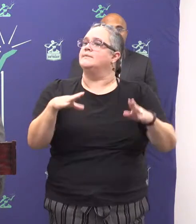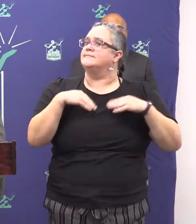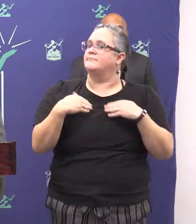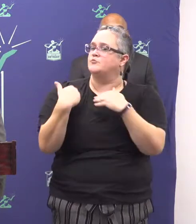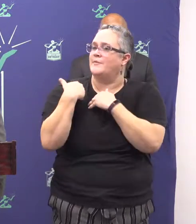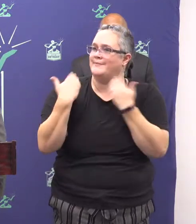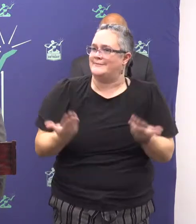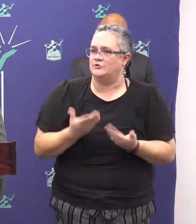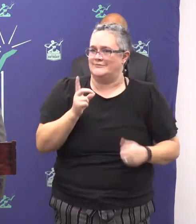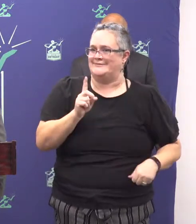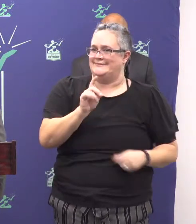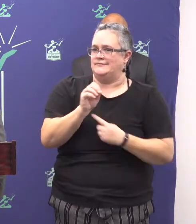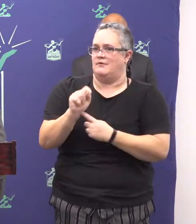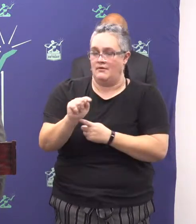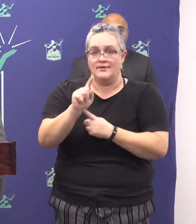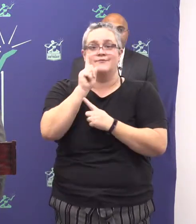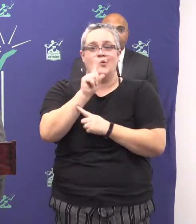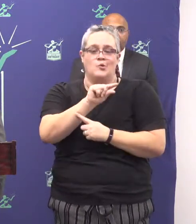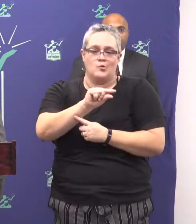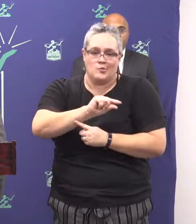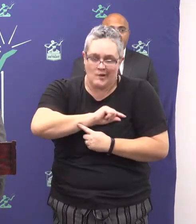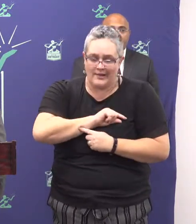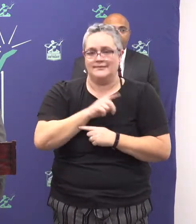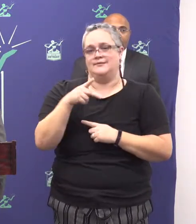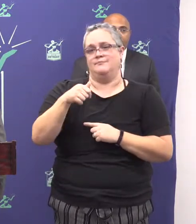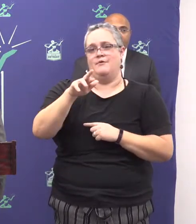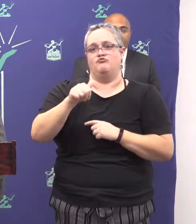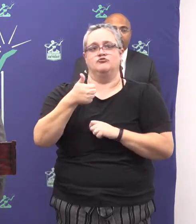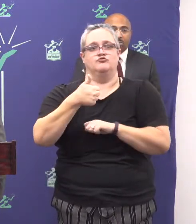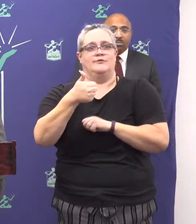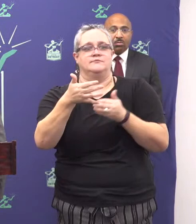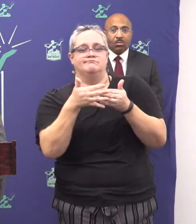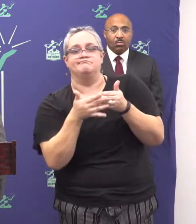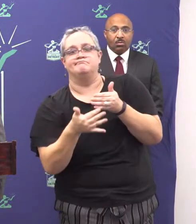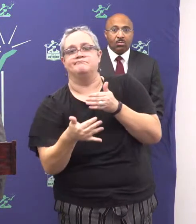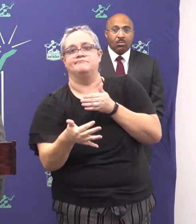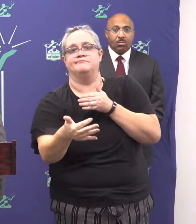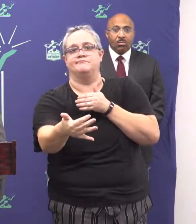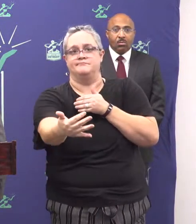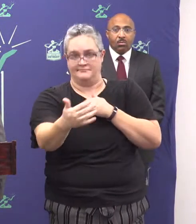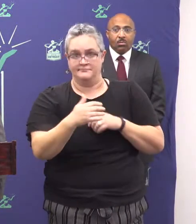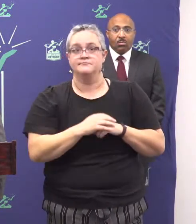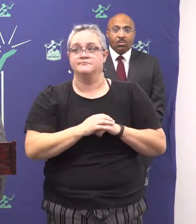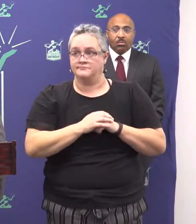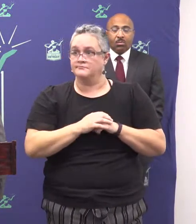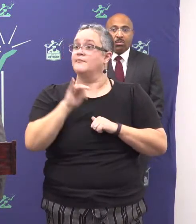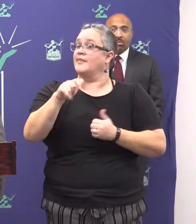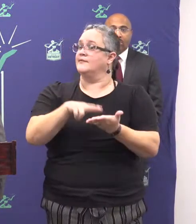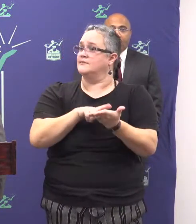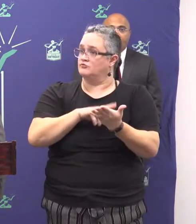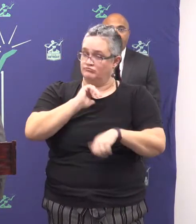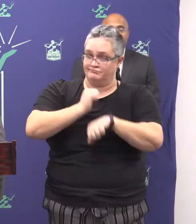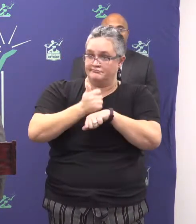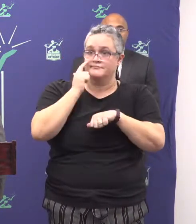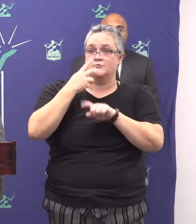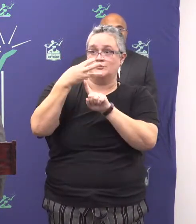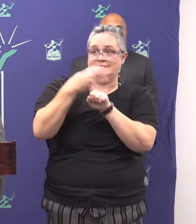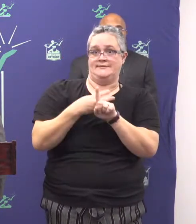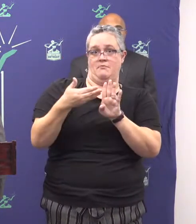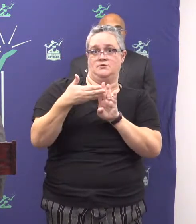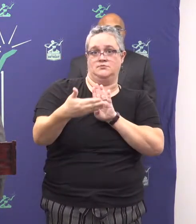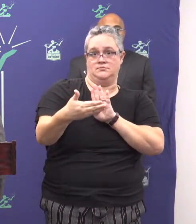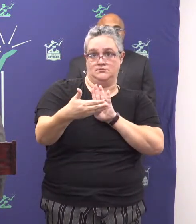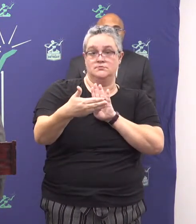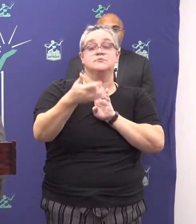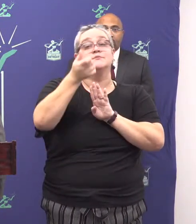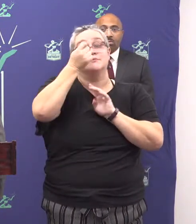at DDOT for the quality of your paratransit rides in the future. These contracts are in place for 6 months,